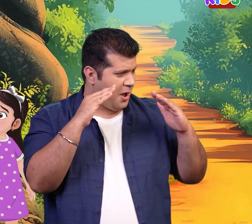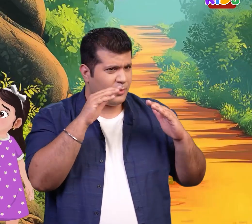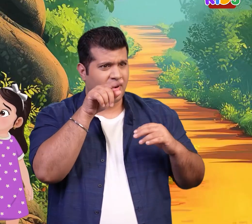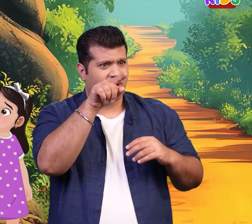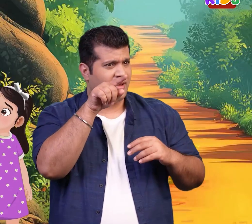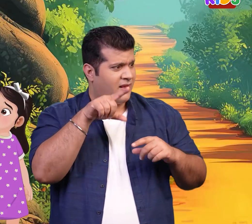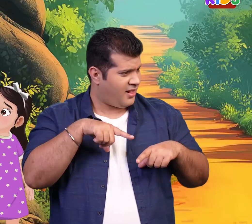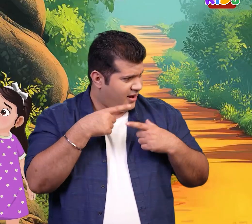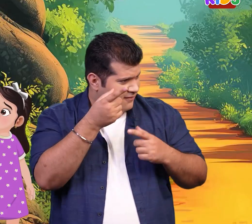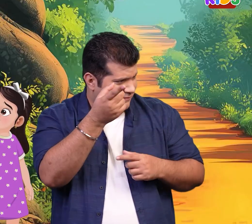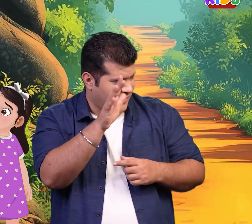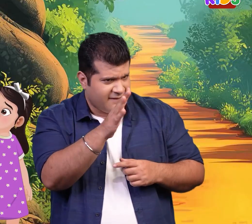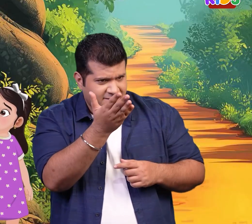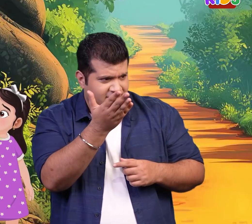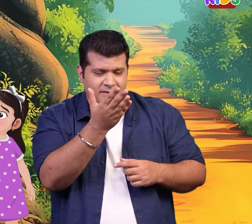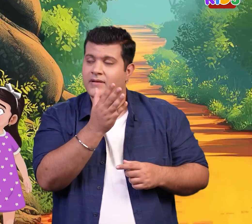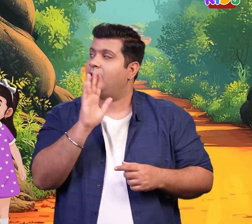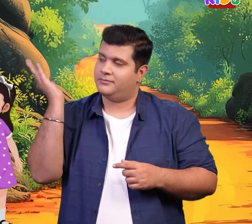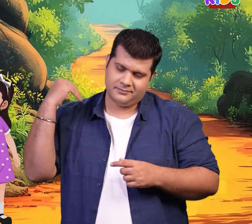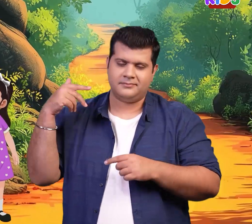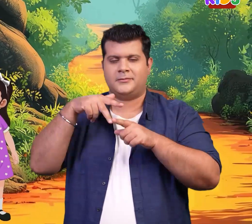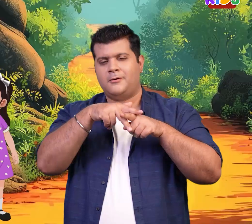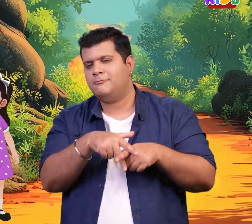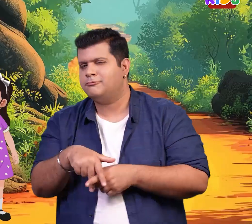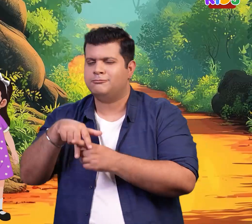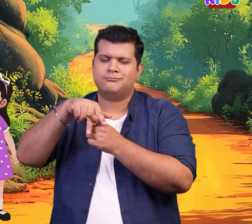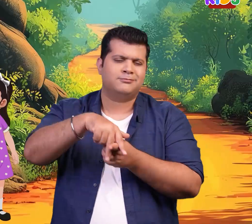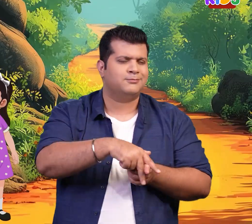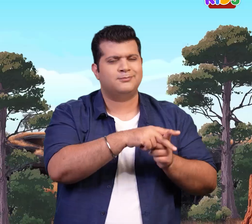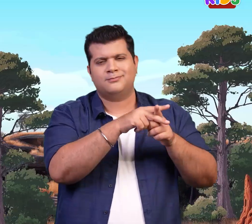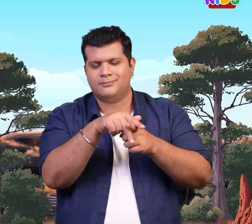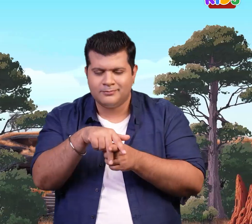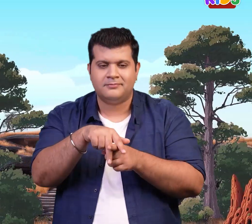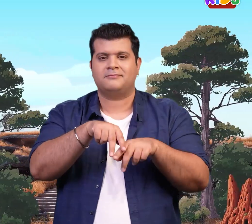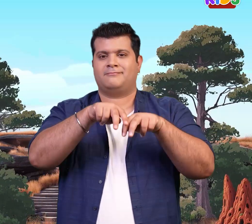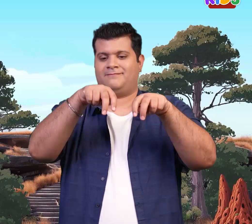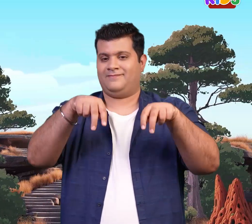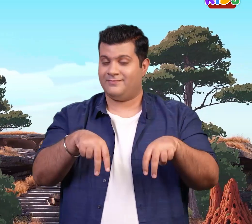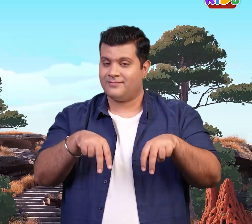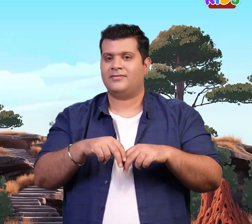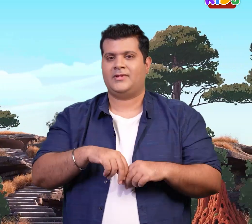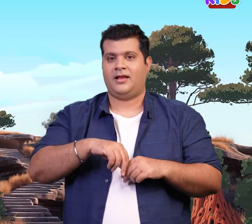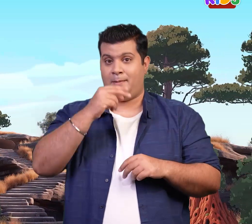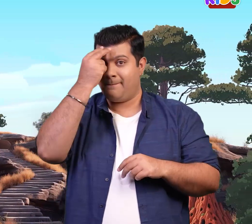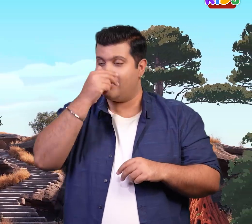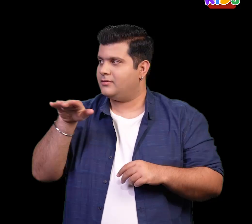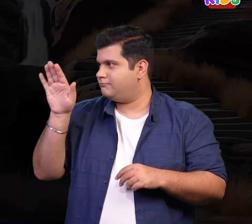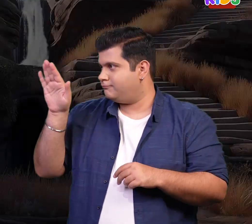Huh? A special house? It lives here? Let's go. Both fly through the forest and land at one